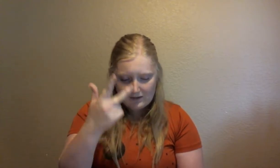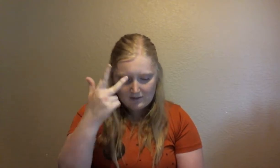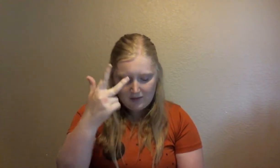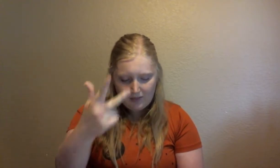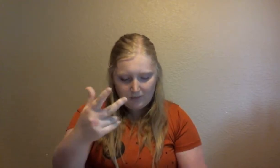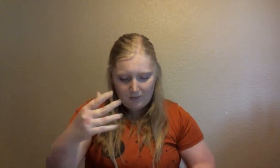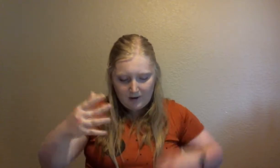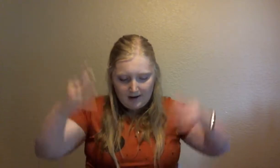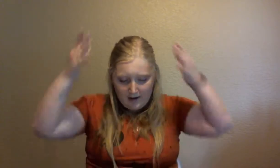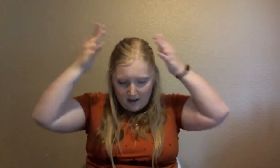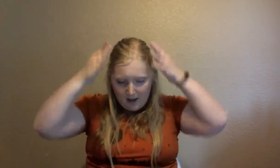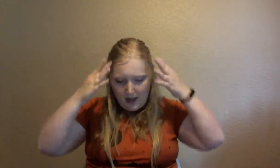astronauts.